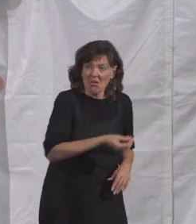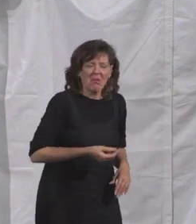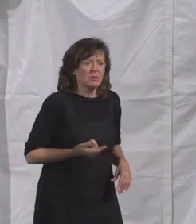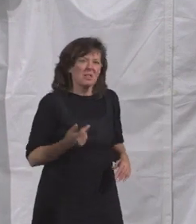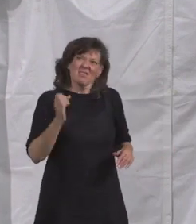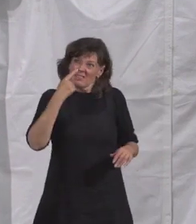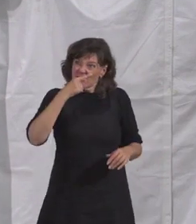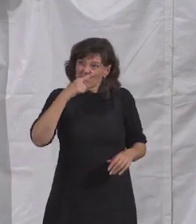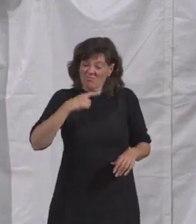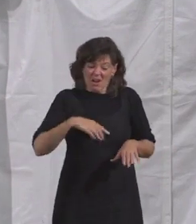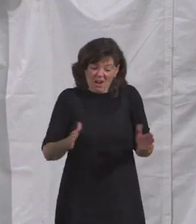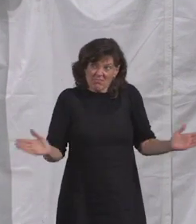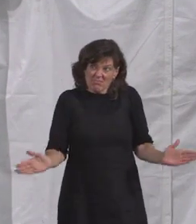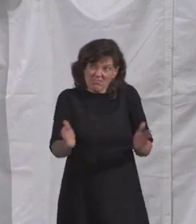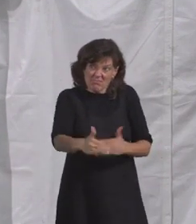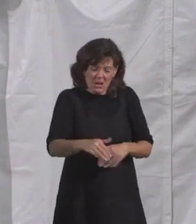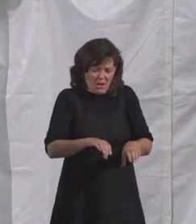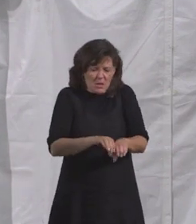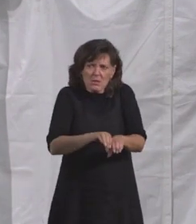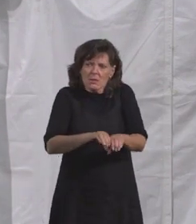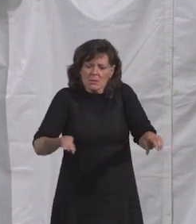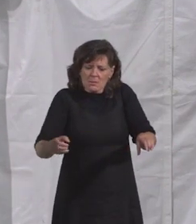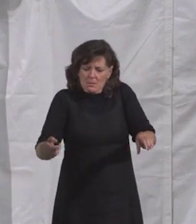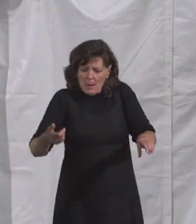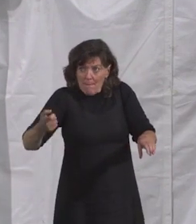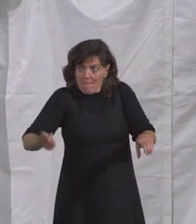She would be like, "Be careful."